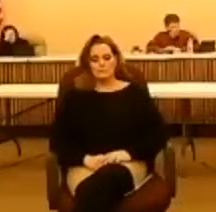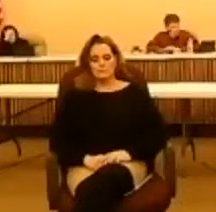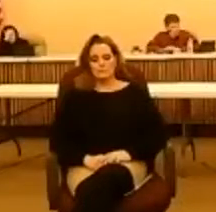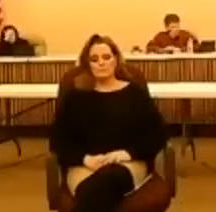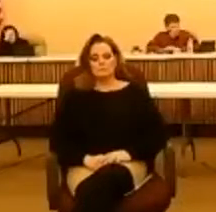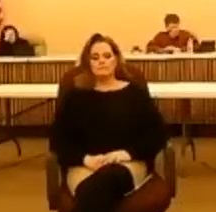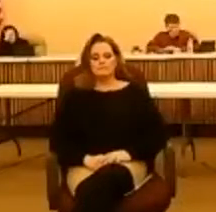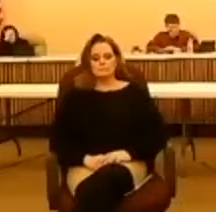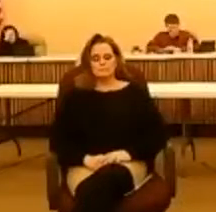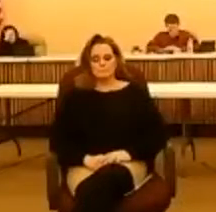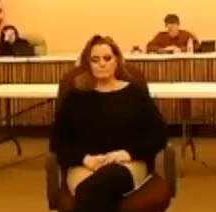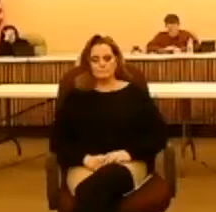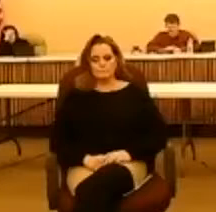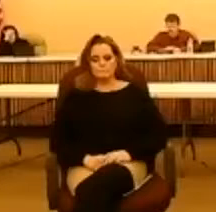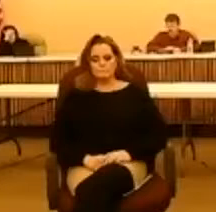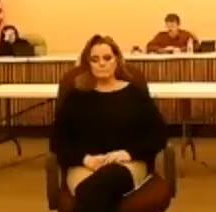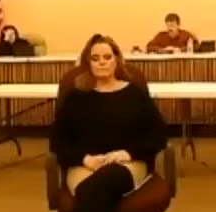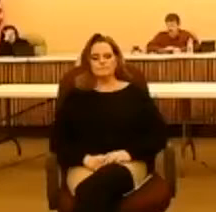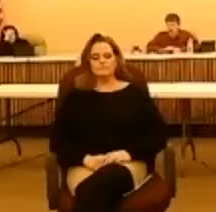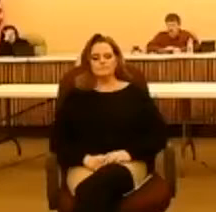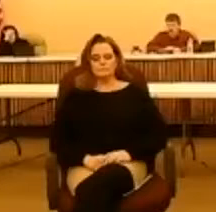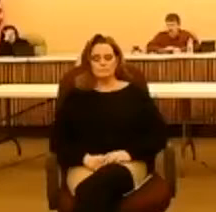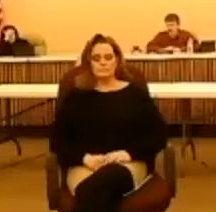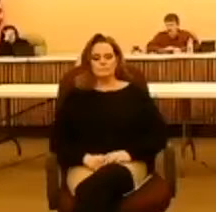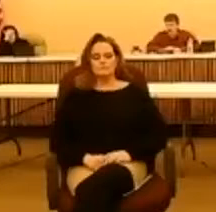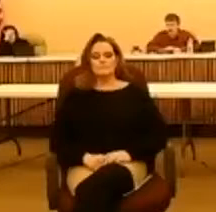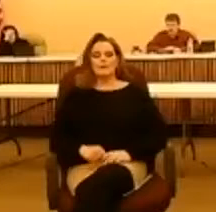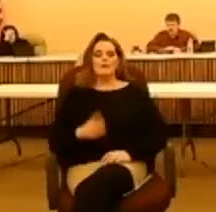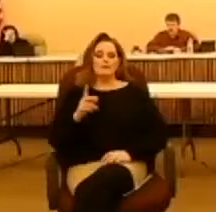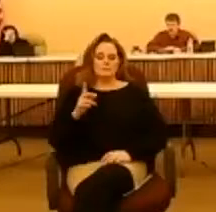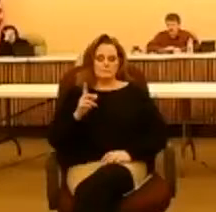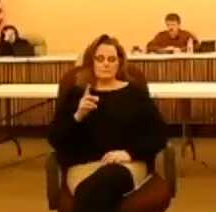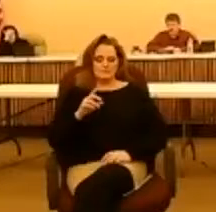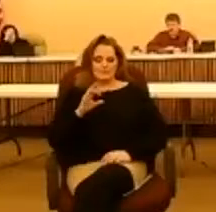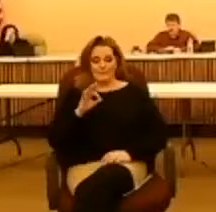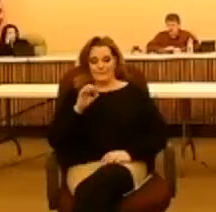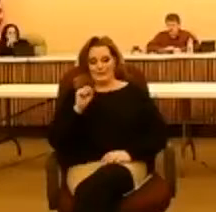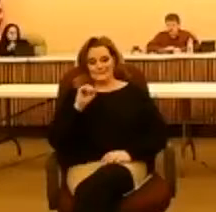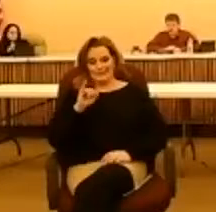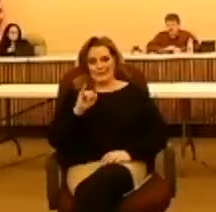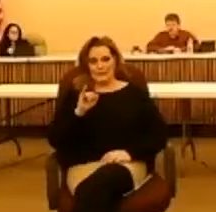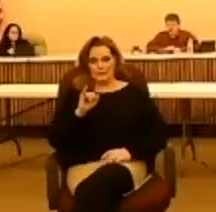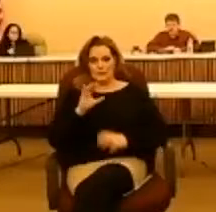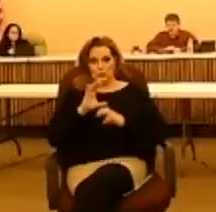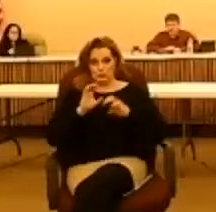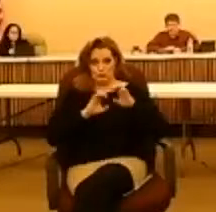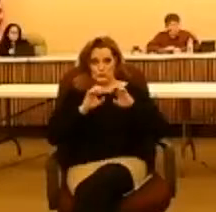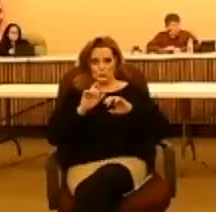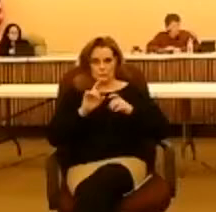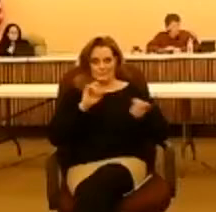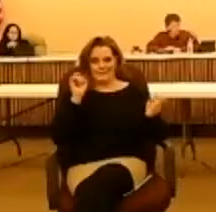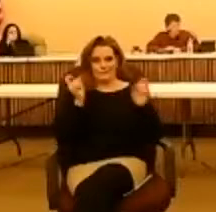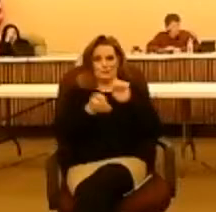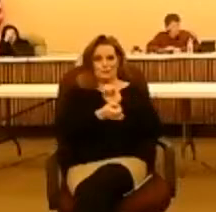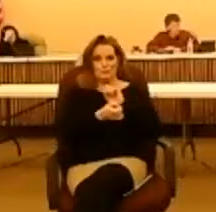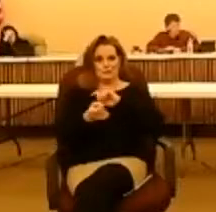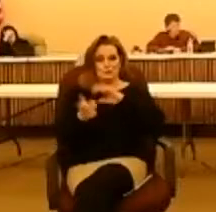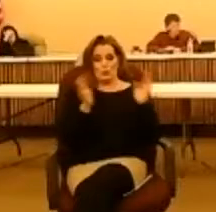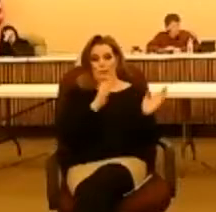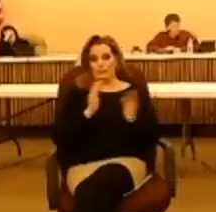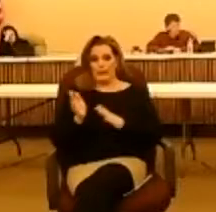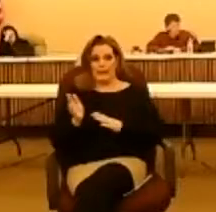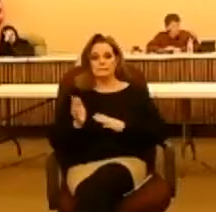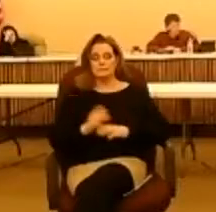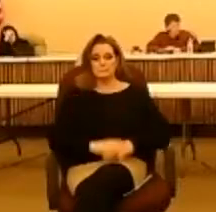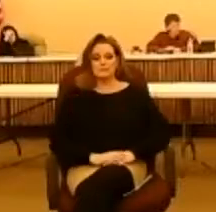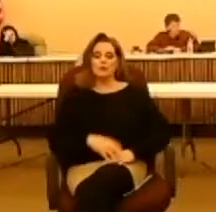concerns and stuff to the FSI Construction, they have changed their plans around to meet a